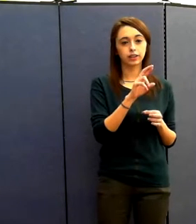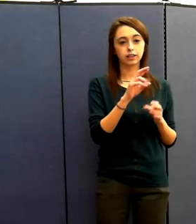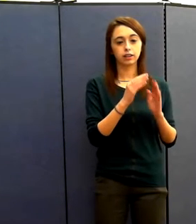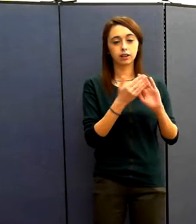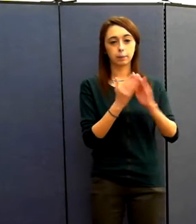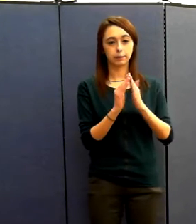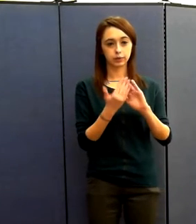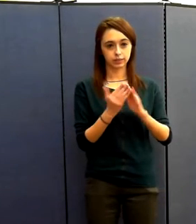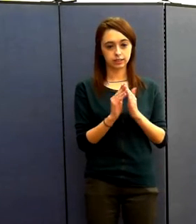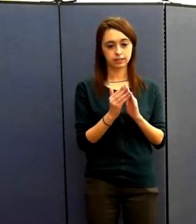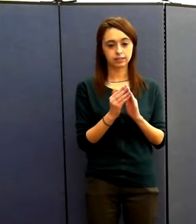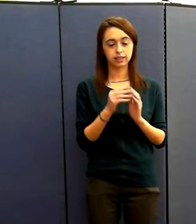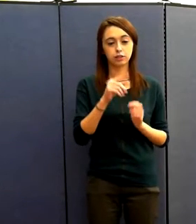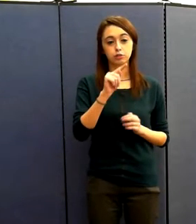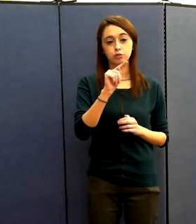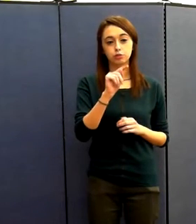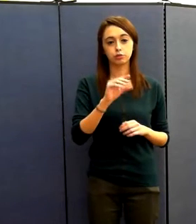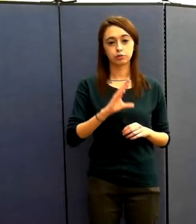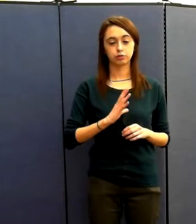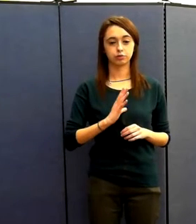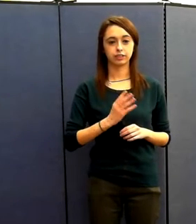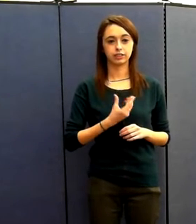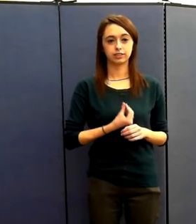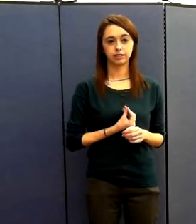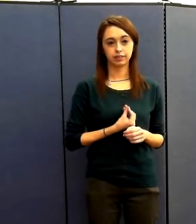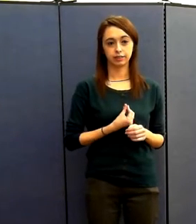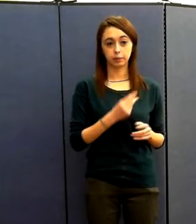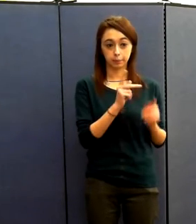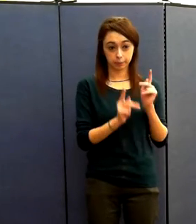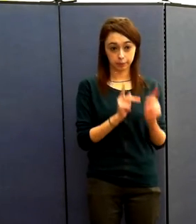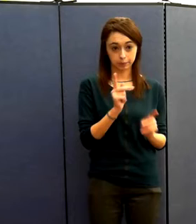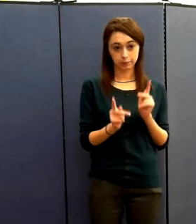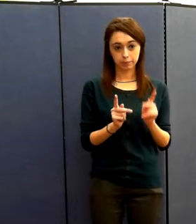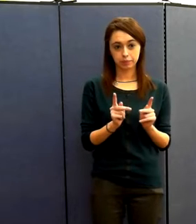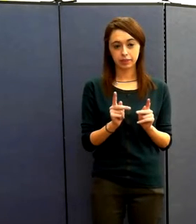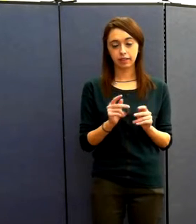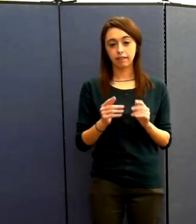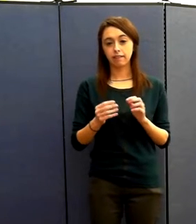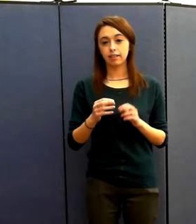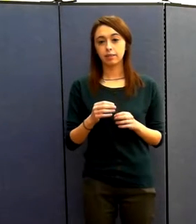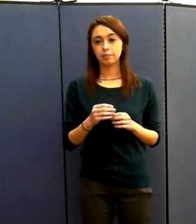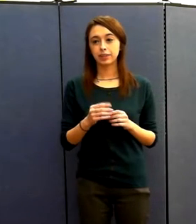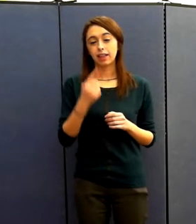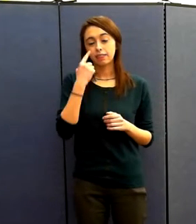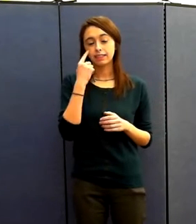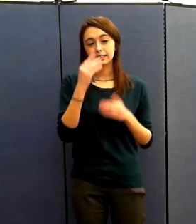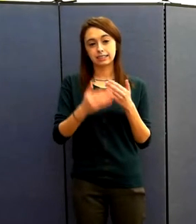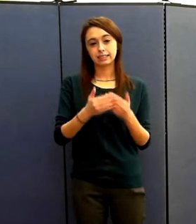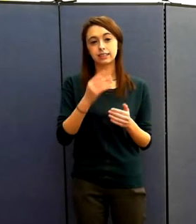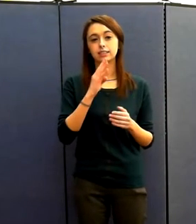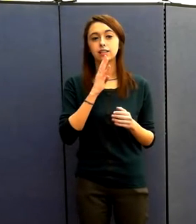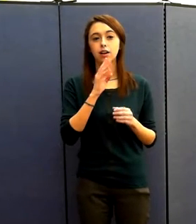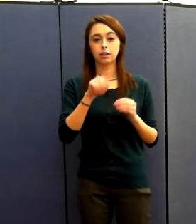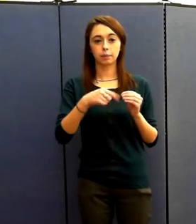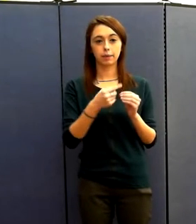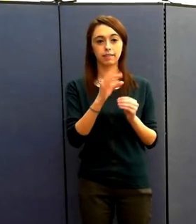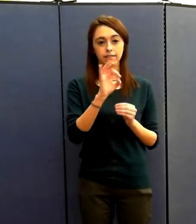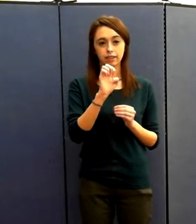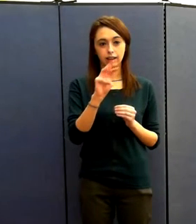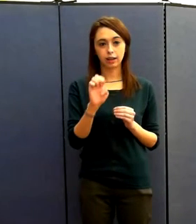trans-masculine folks find it really easy to talk about them as experiencing privilege, which does